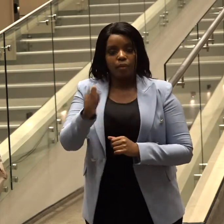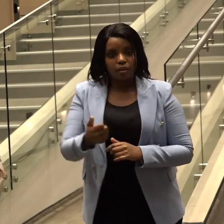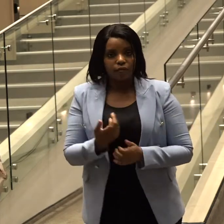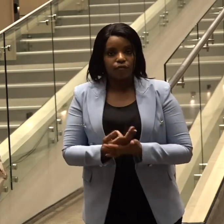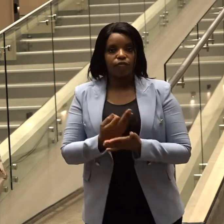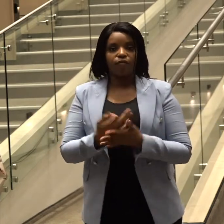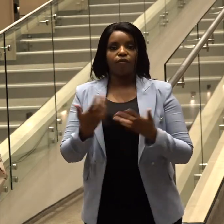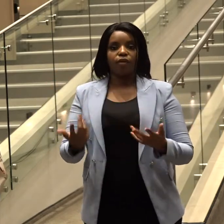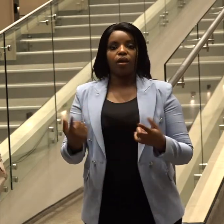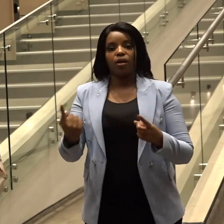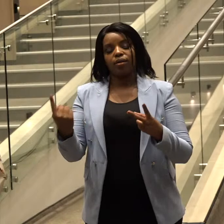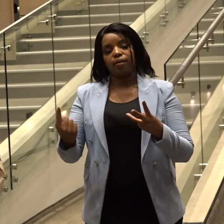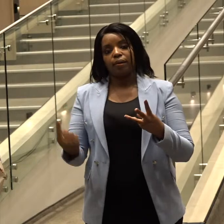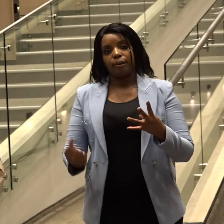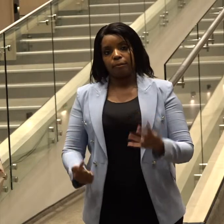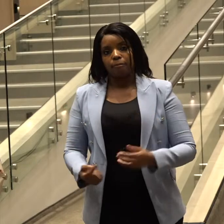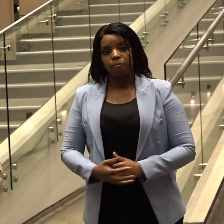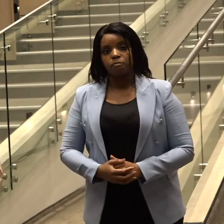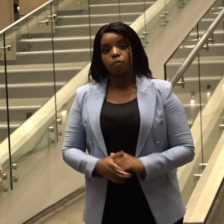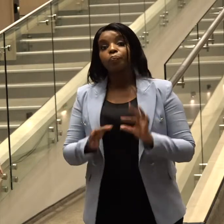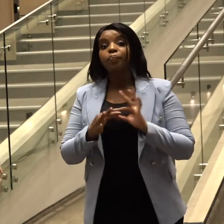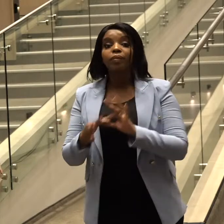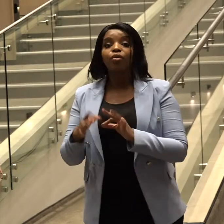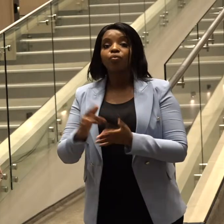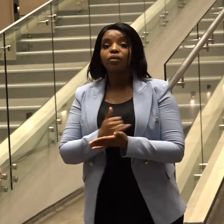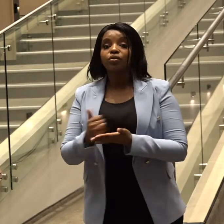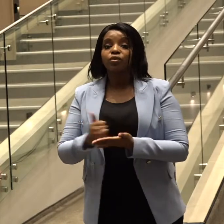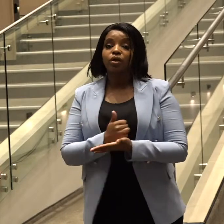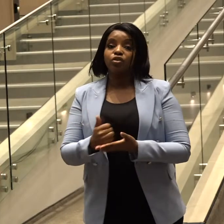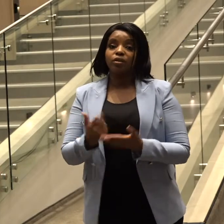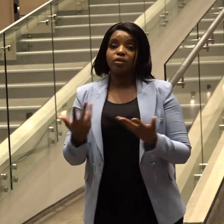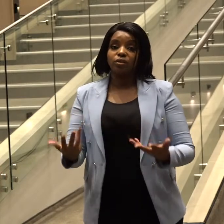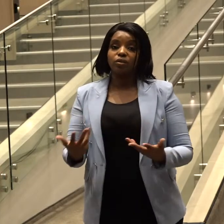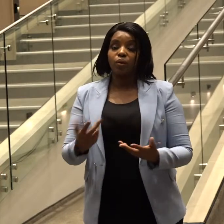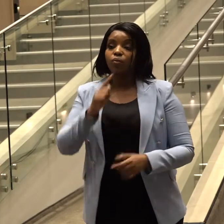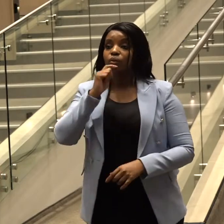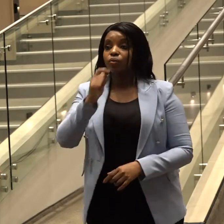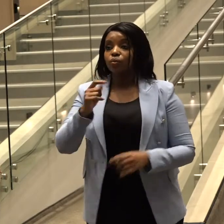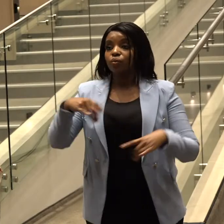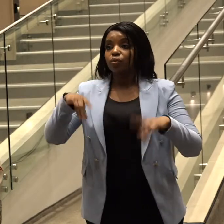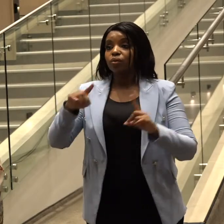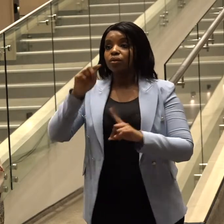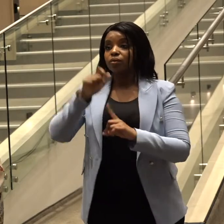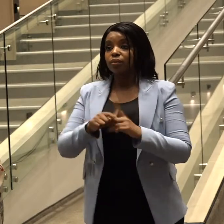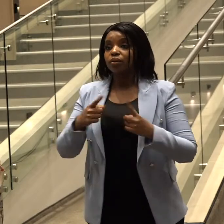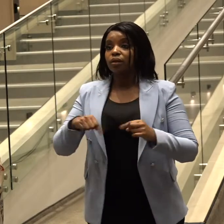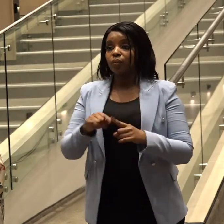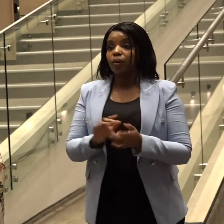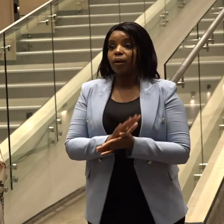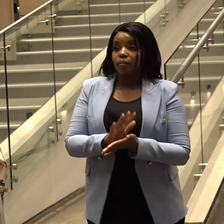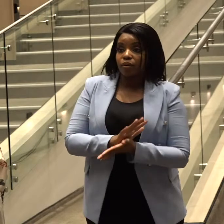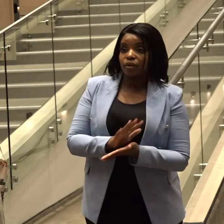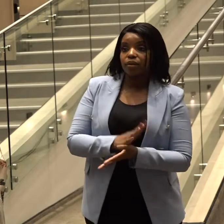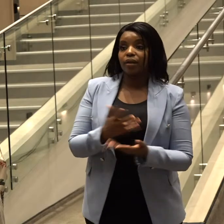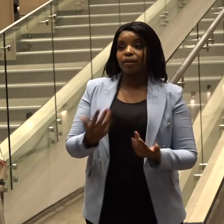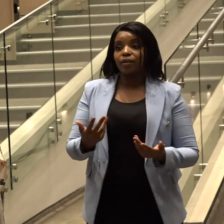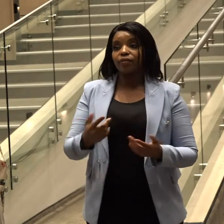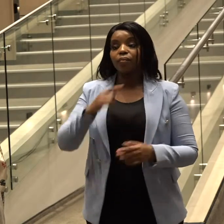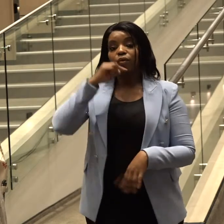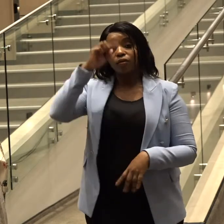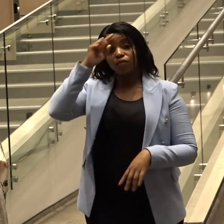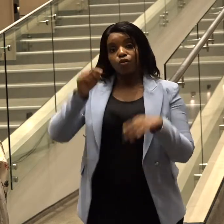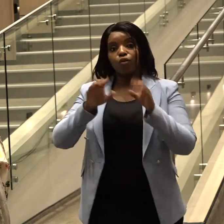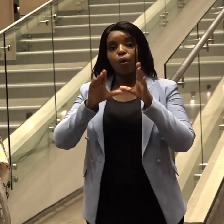paid as far as these registrations are concerned so we would really appreciate it Jim um if the portfolio committee could please